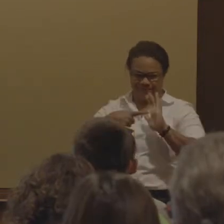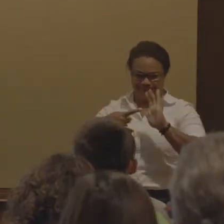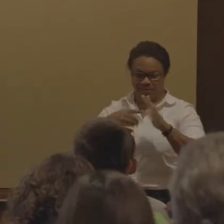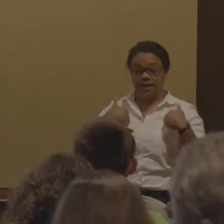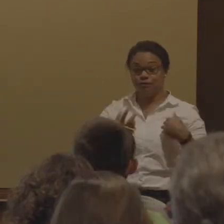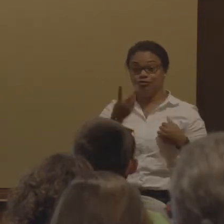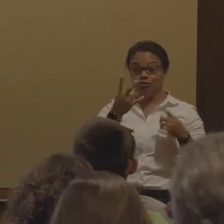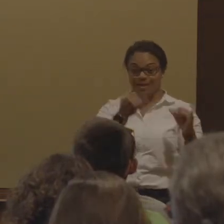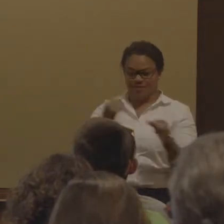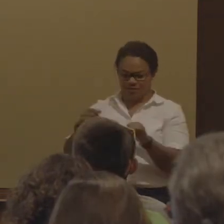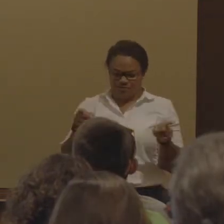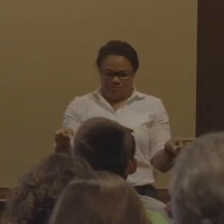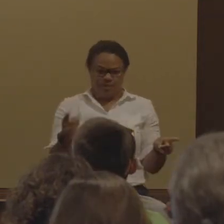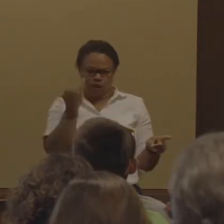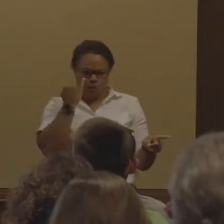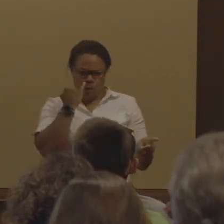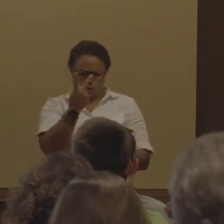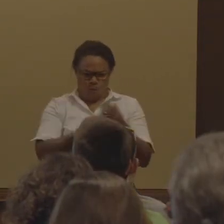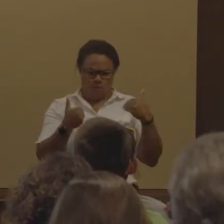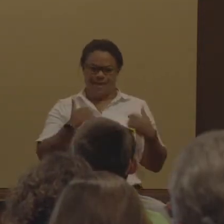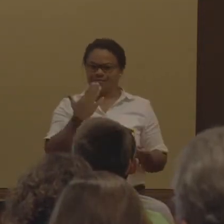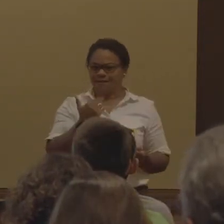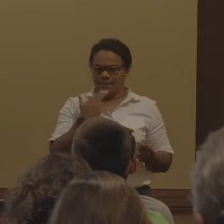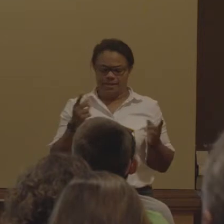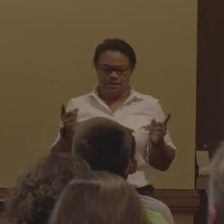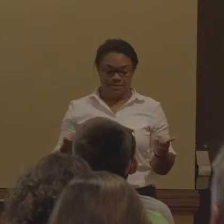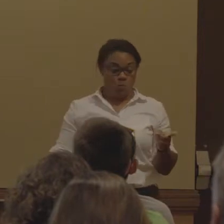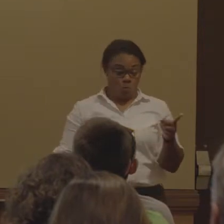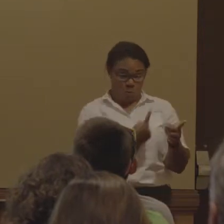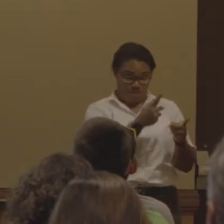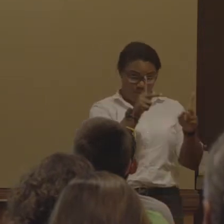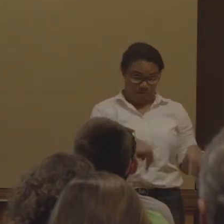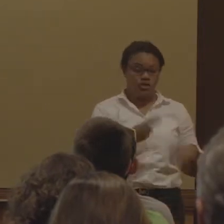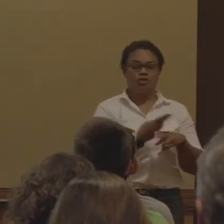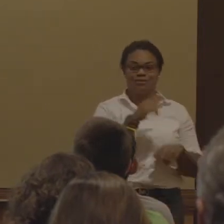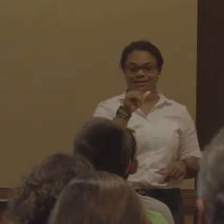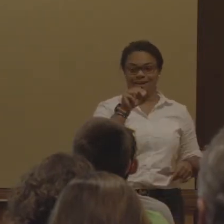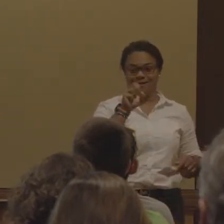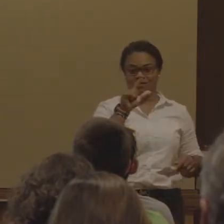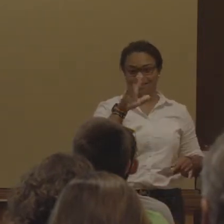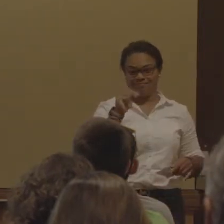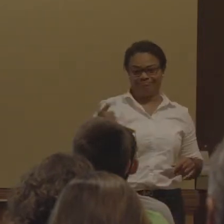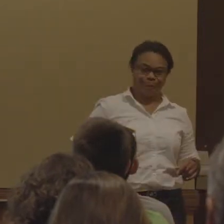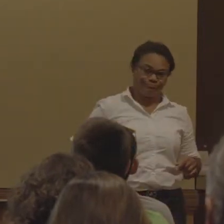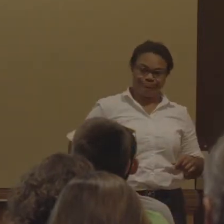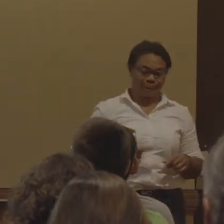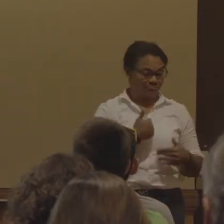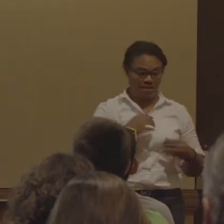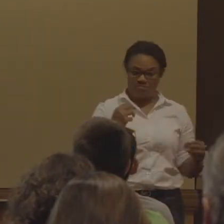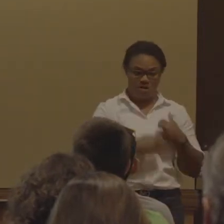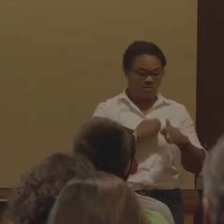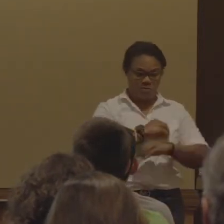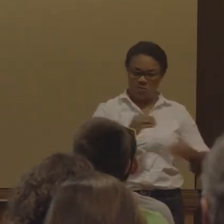that come in with diabetes. One individual takes insulin and is not having any problems